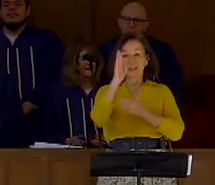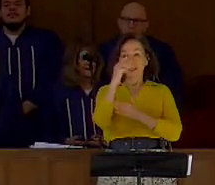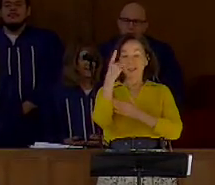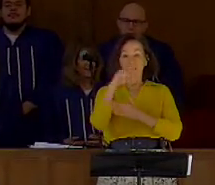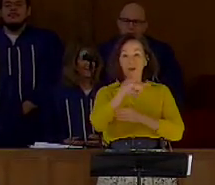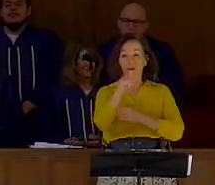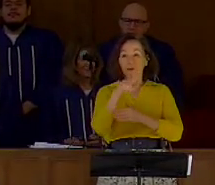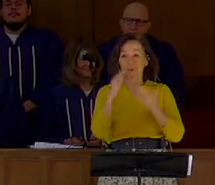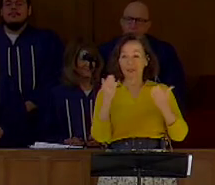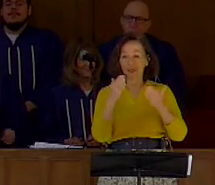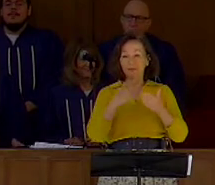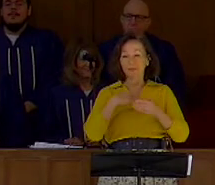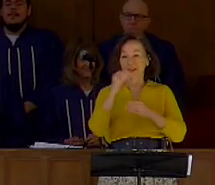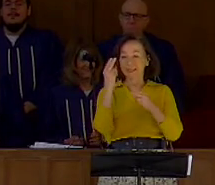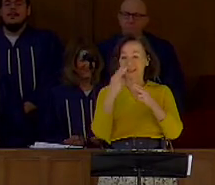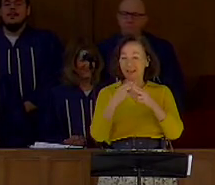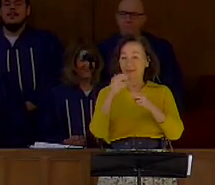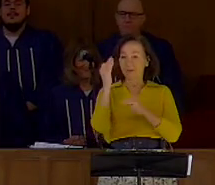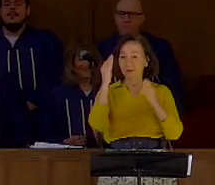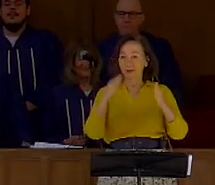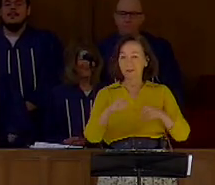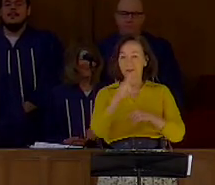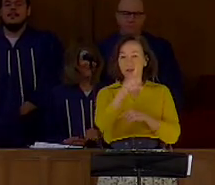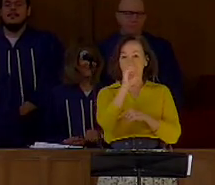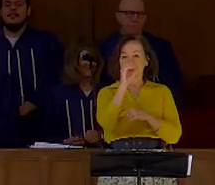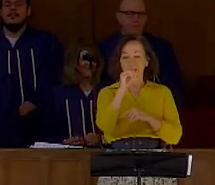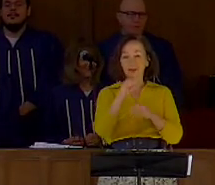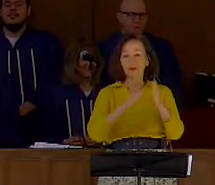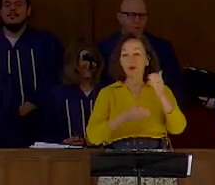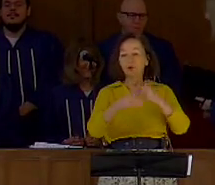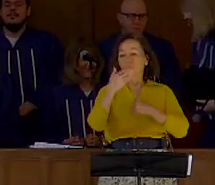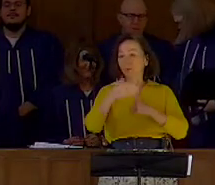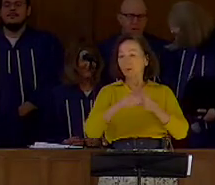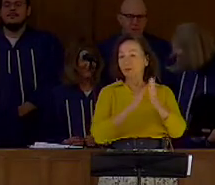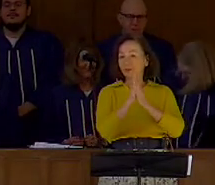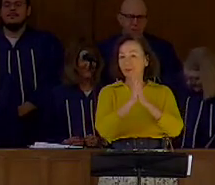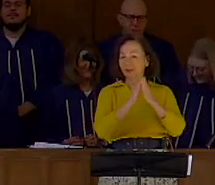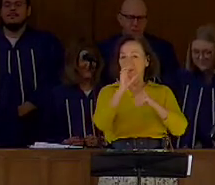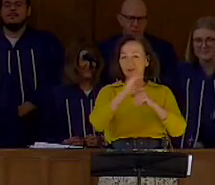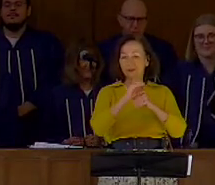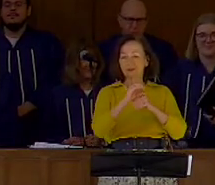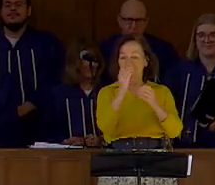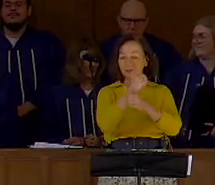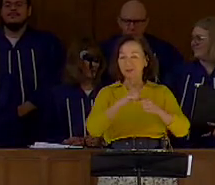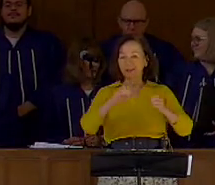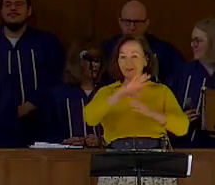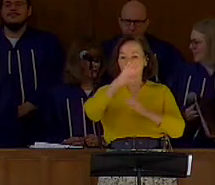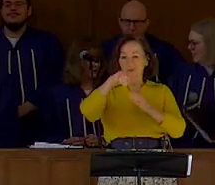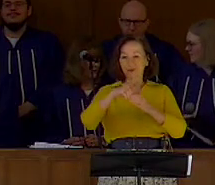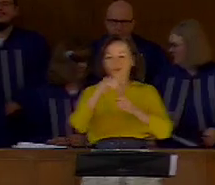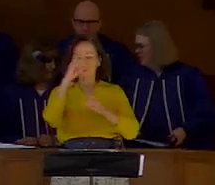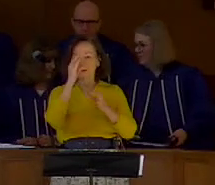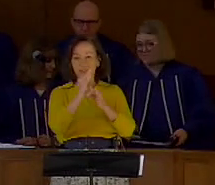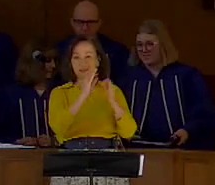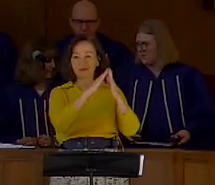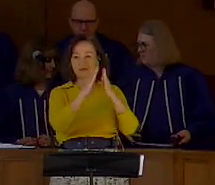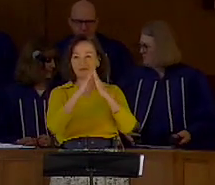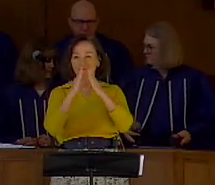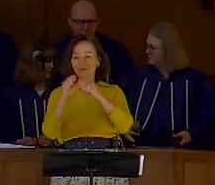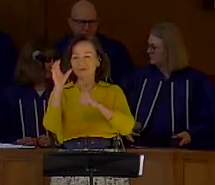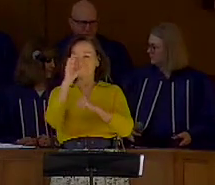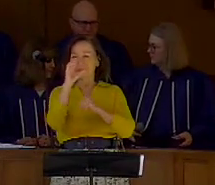here today. My name is Pastor Leo. Welcome to Bear Creek United Methodist Church. This is a safe, inclusive faith community that's seeking and